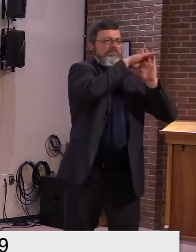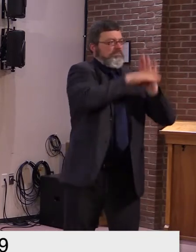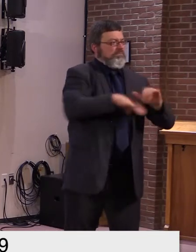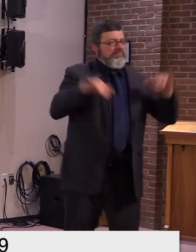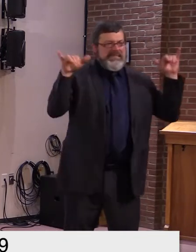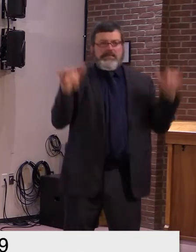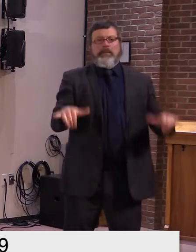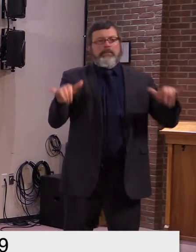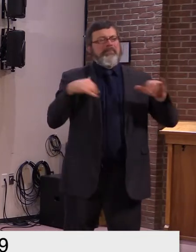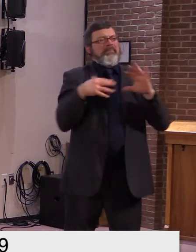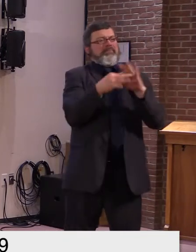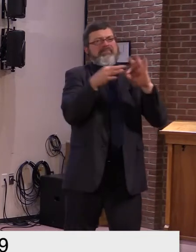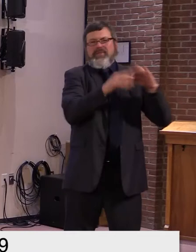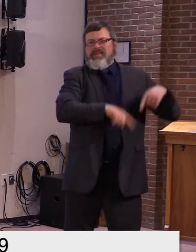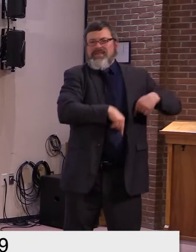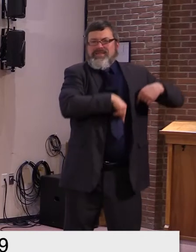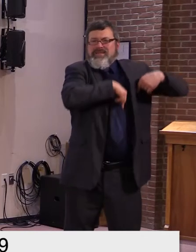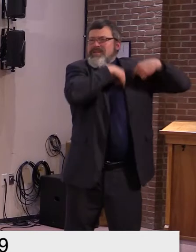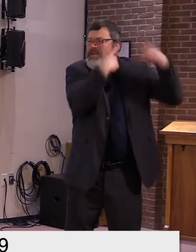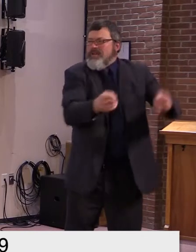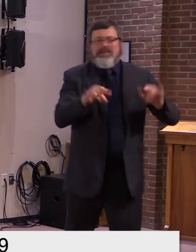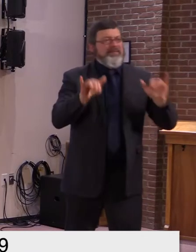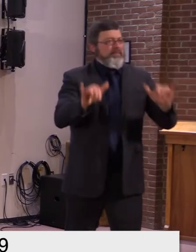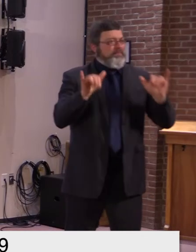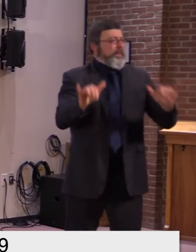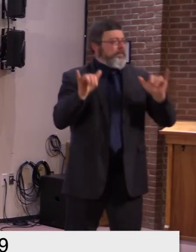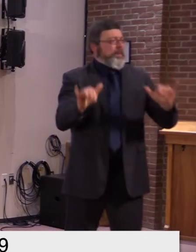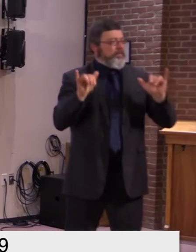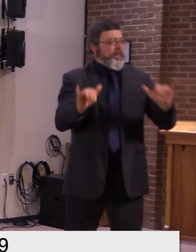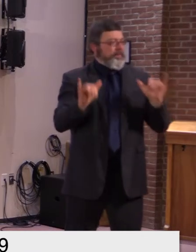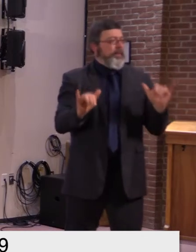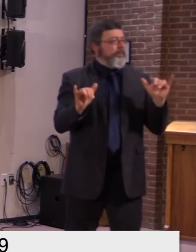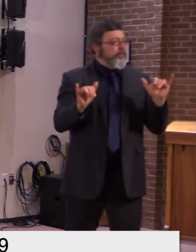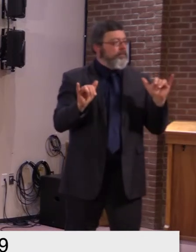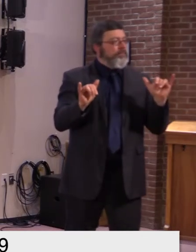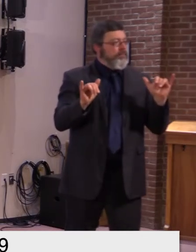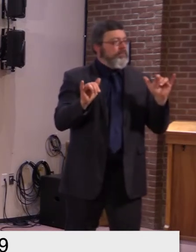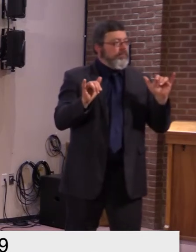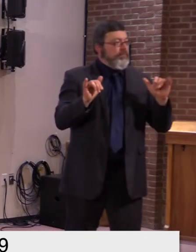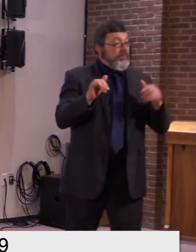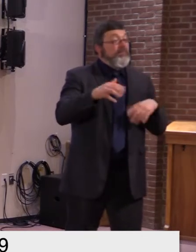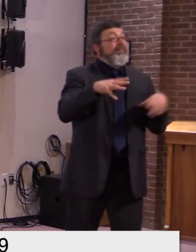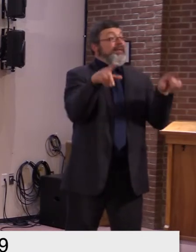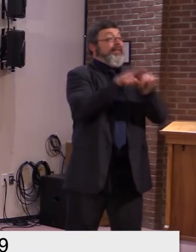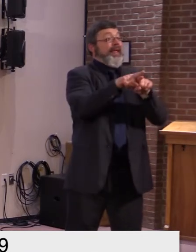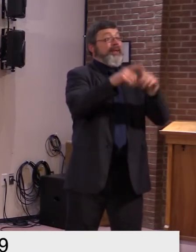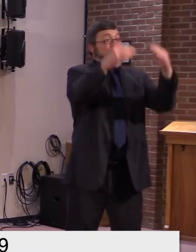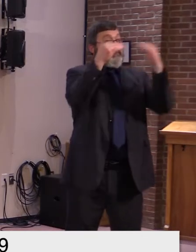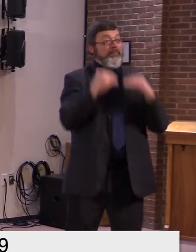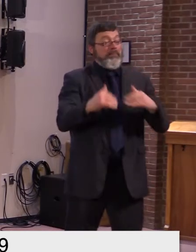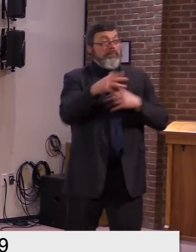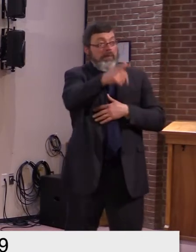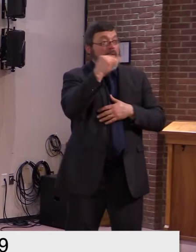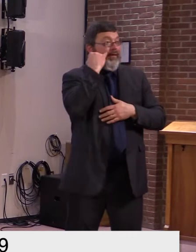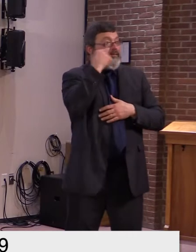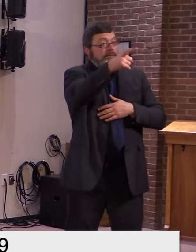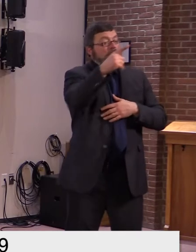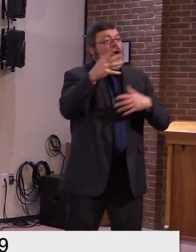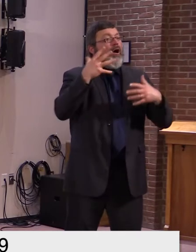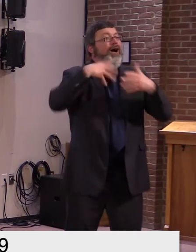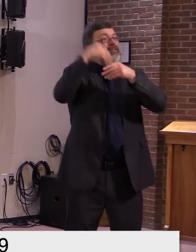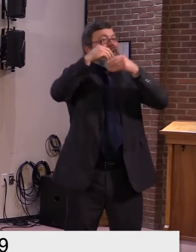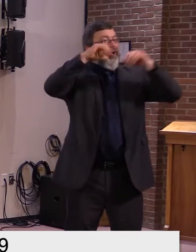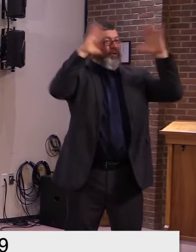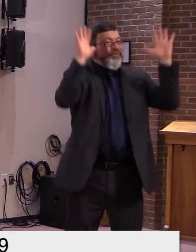Next, for outdoor recreation, like sliding, snowshoeing, snowmobiling, cross-country skiing, ice